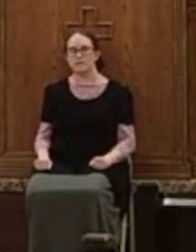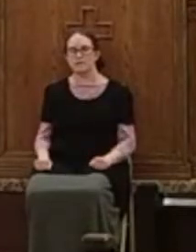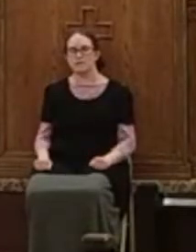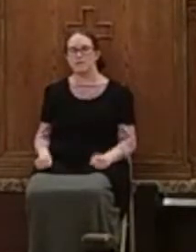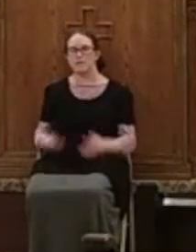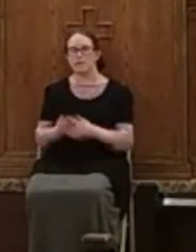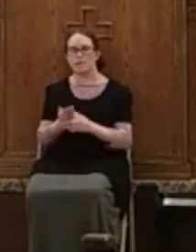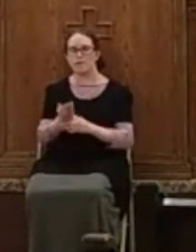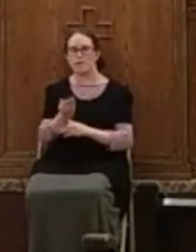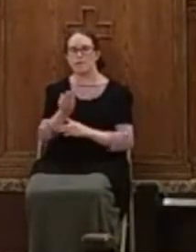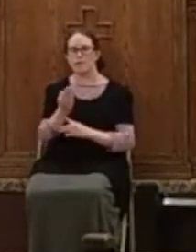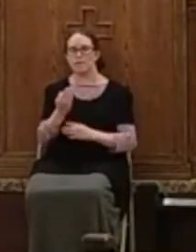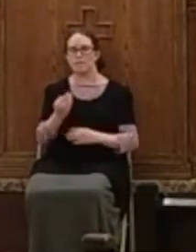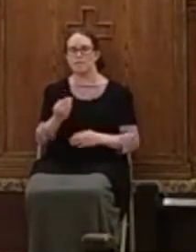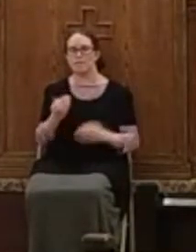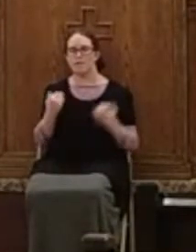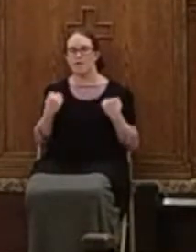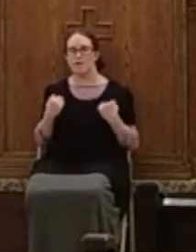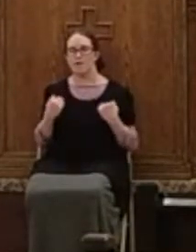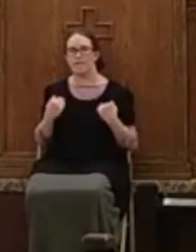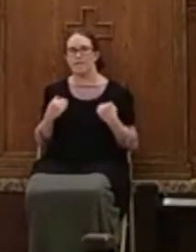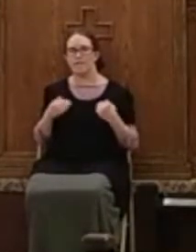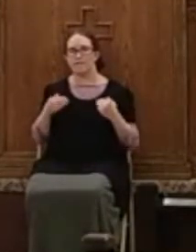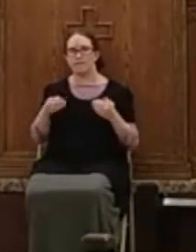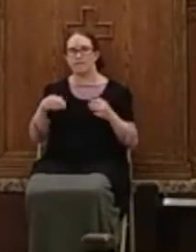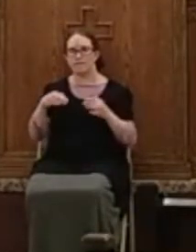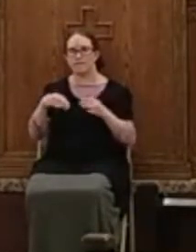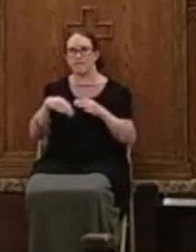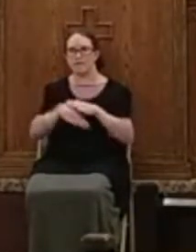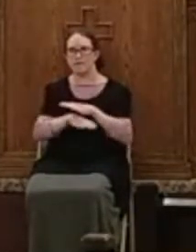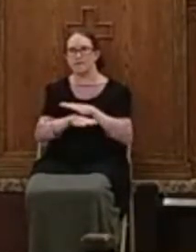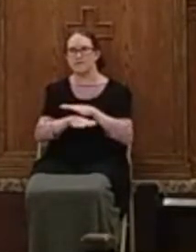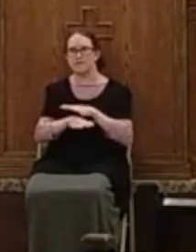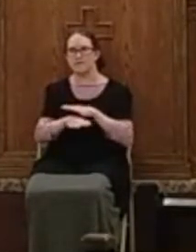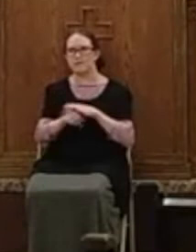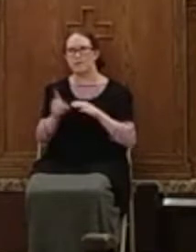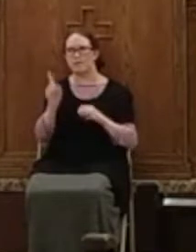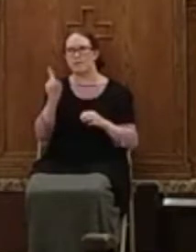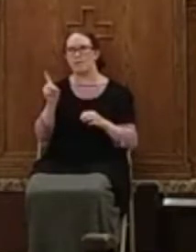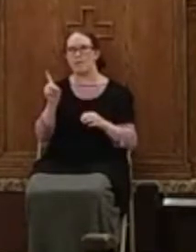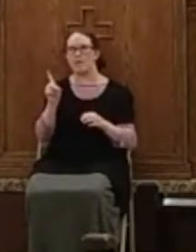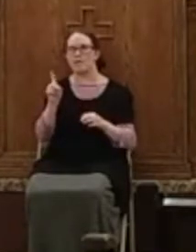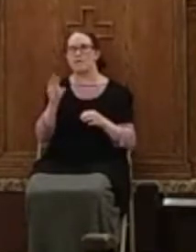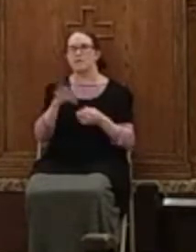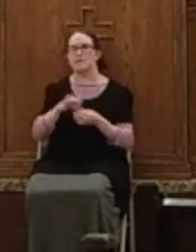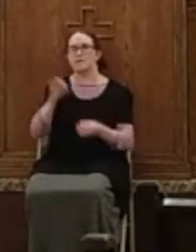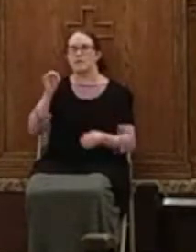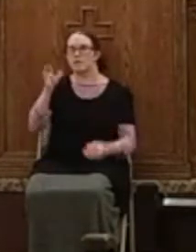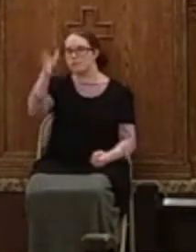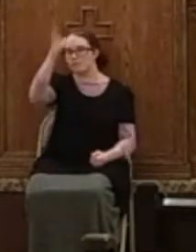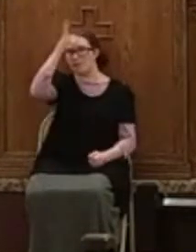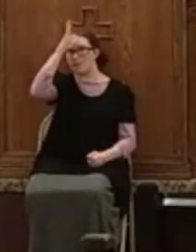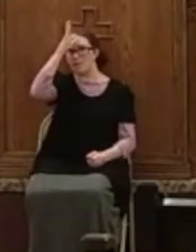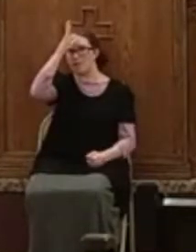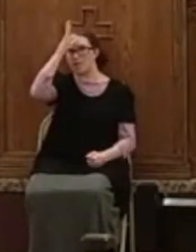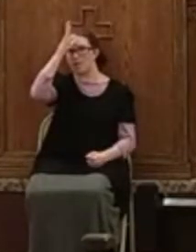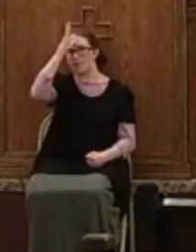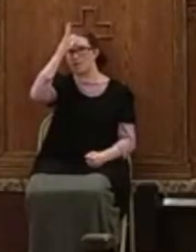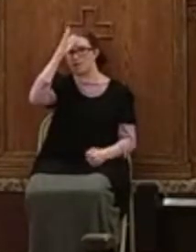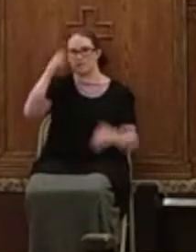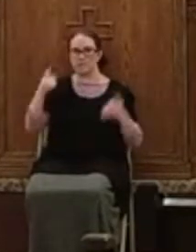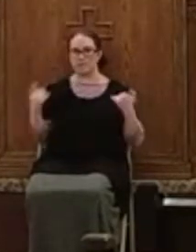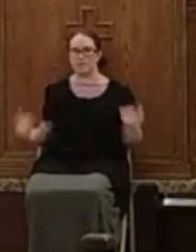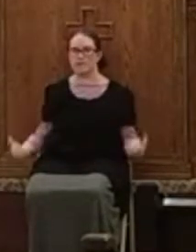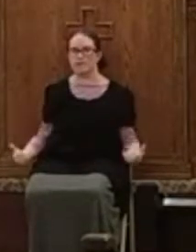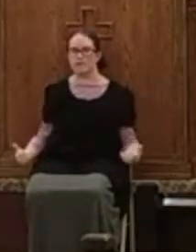For through him we have access by one Spirit unto the Father. Now